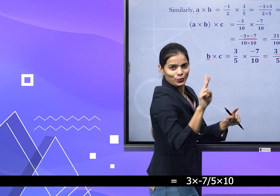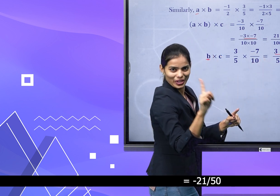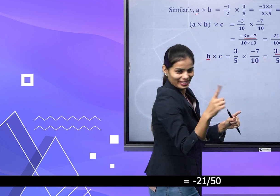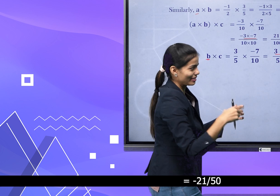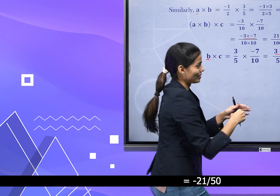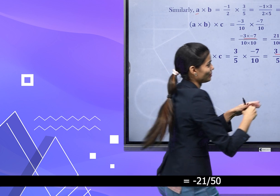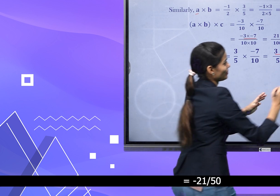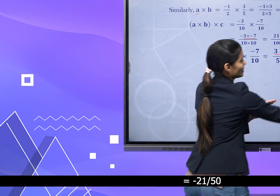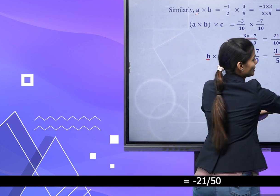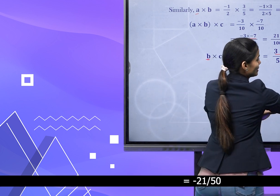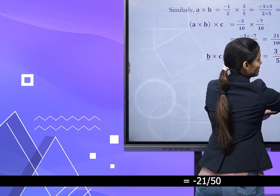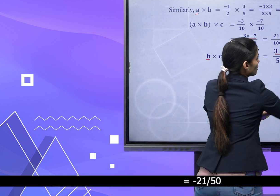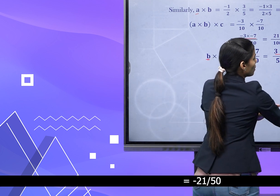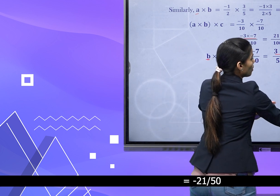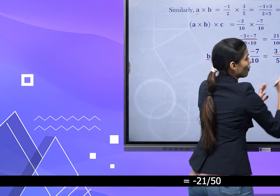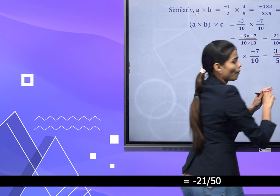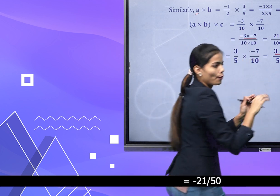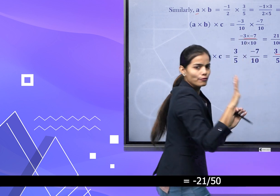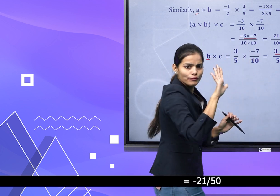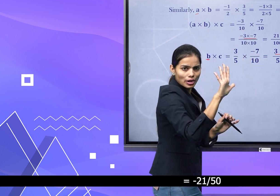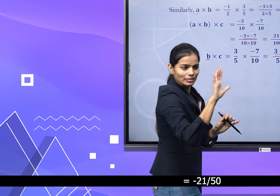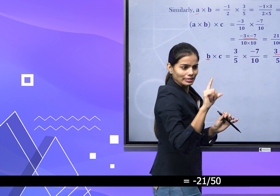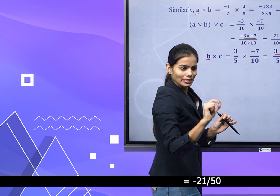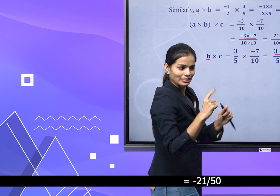is equal to minus 21 by 50.